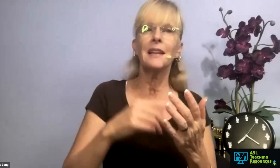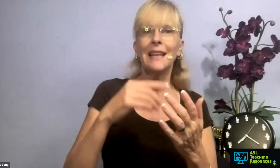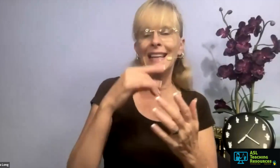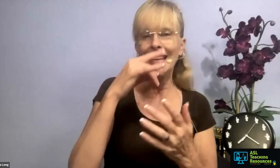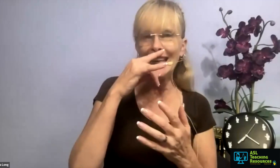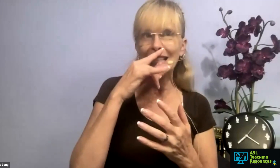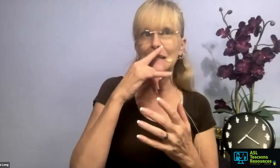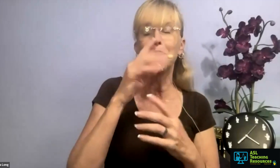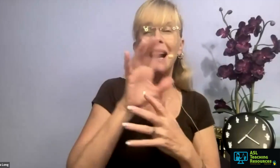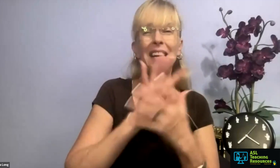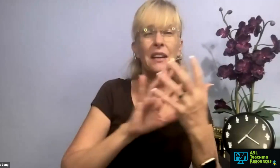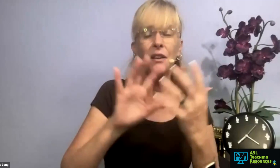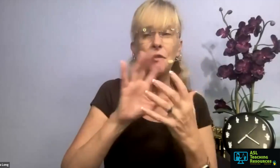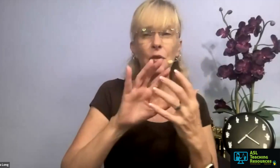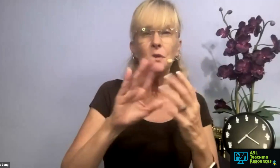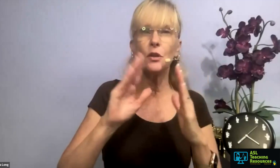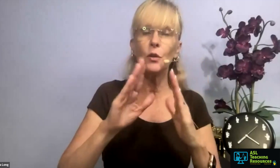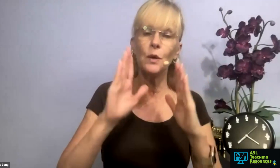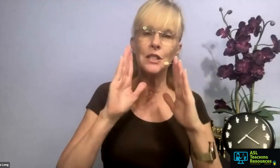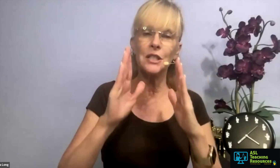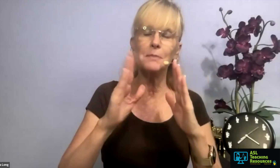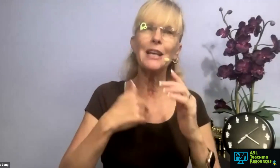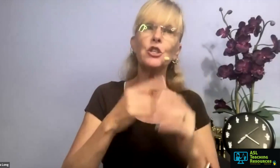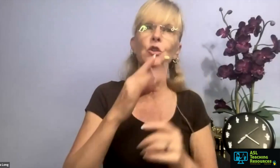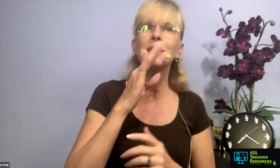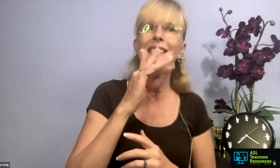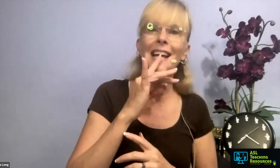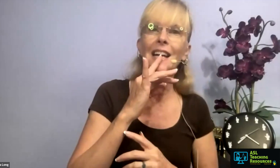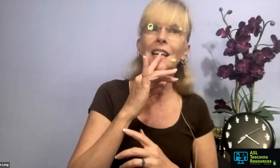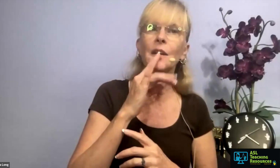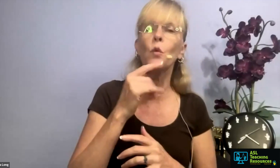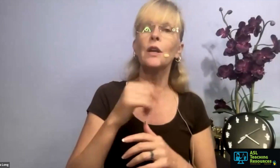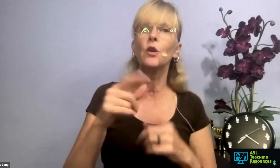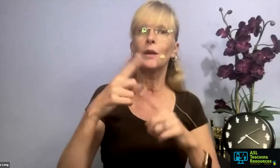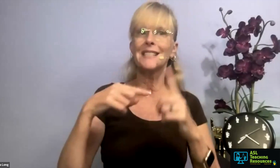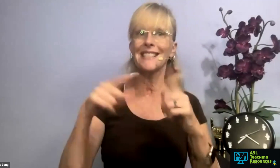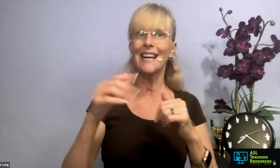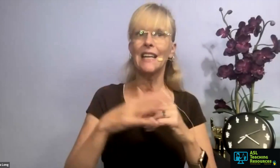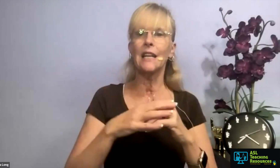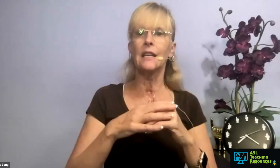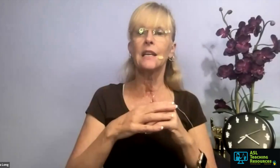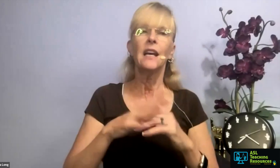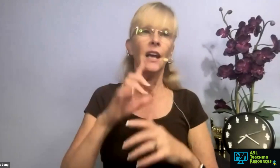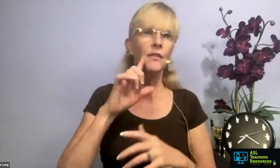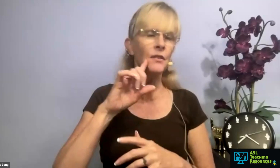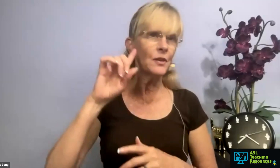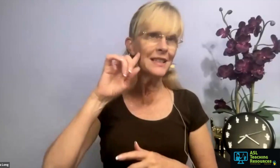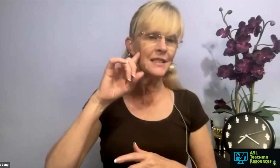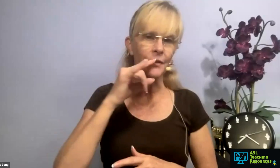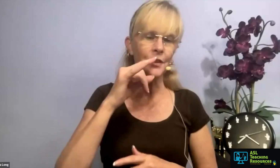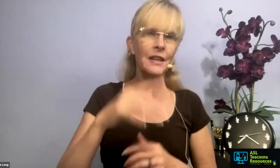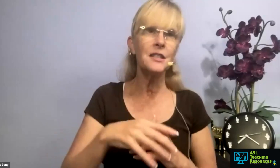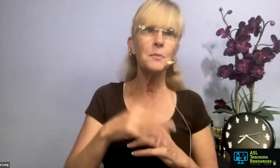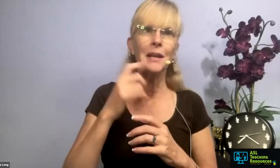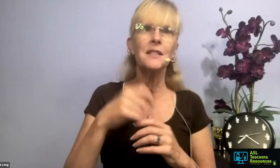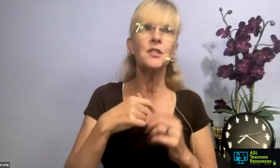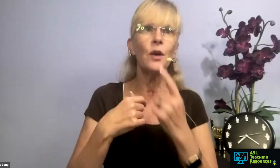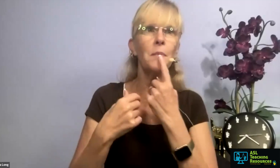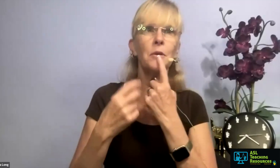the kids might get confused. So you want to just make sure you're saying it when you are signing it, even for the deaf kids, because they're able